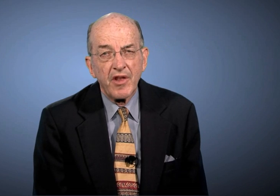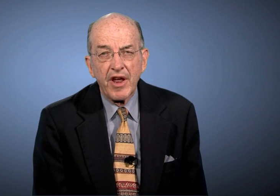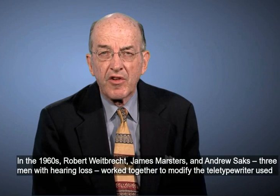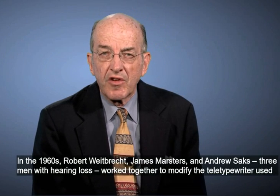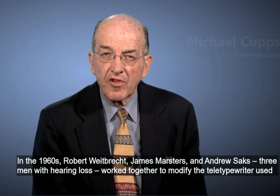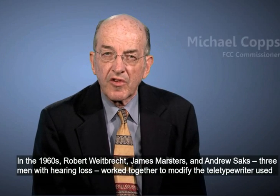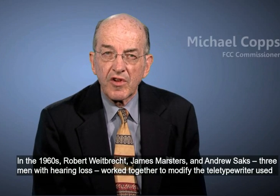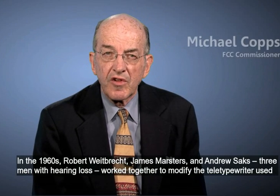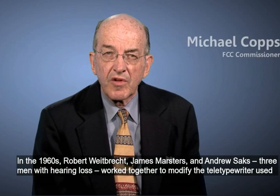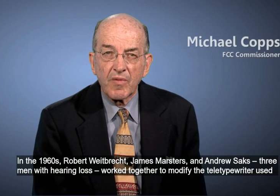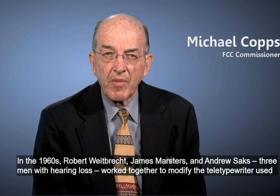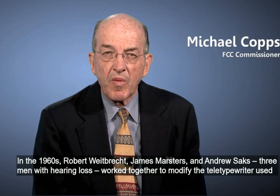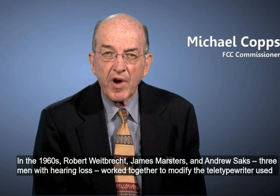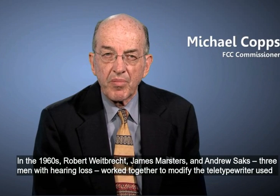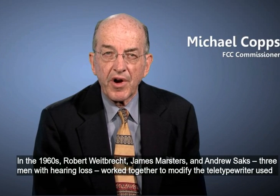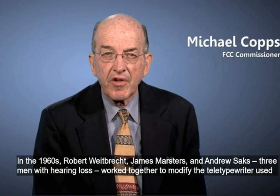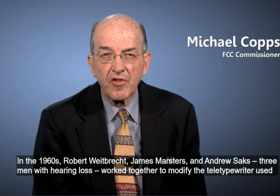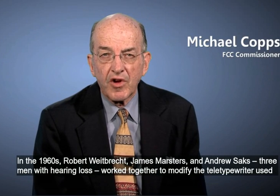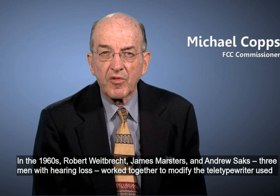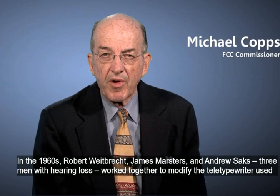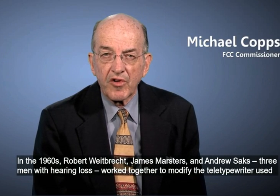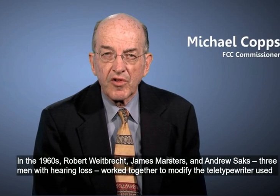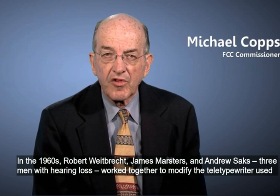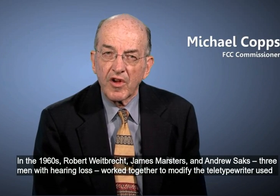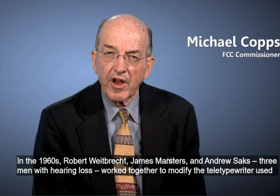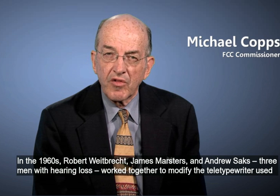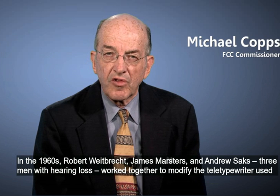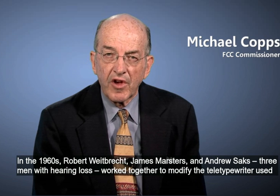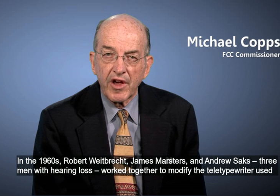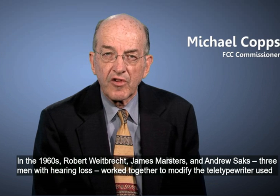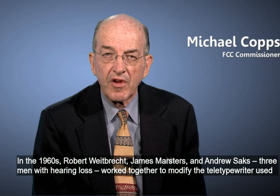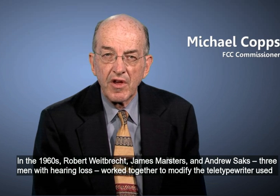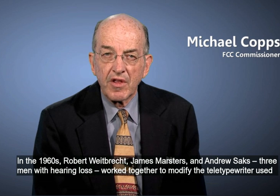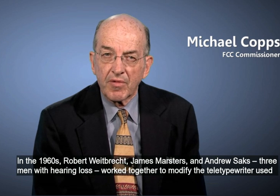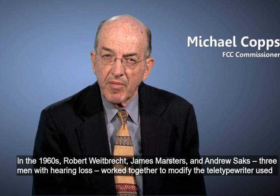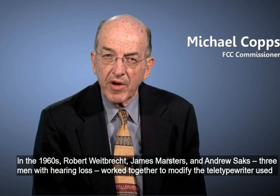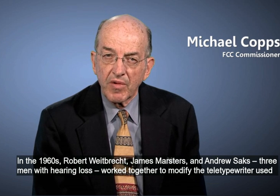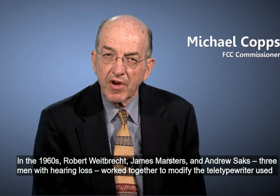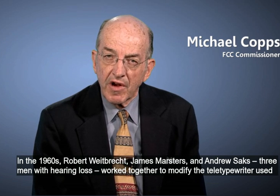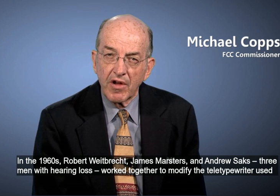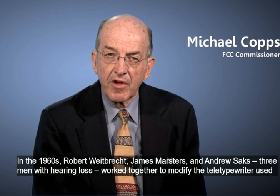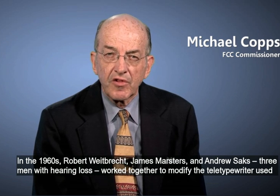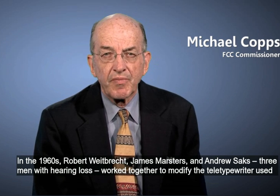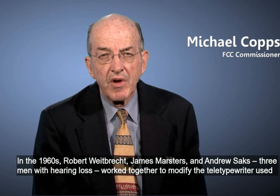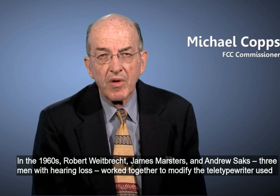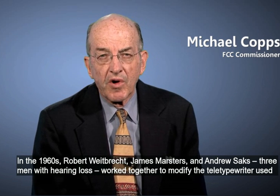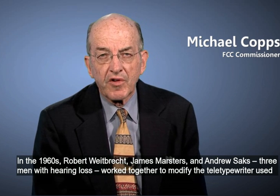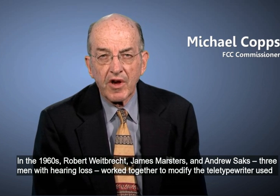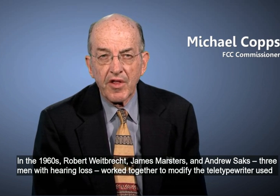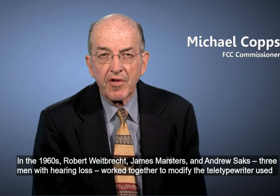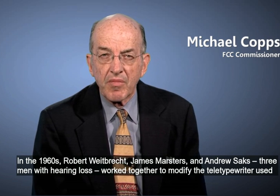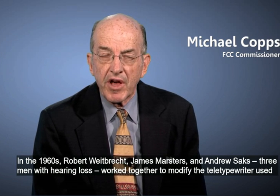In the 1960s, Robert Whitebrecht, James Marsters, and Andrew Sachs, three men with hearing loss, worked together to modify